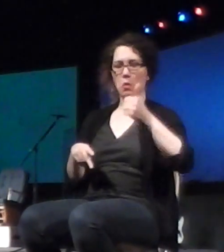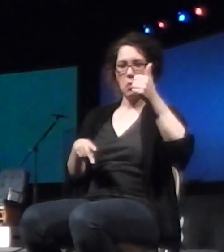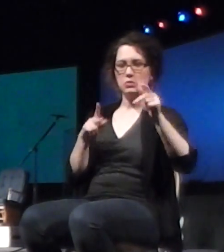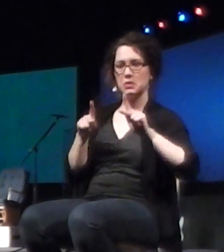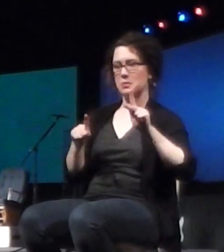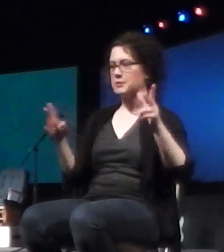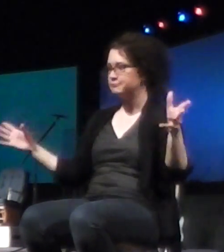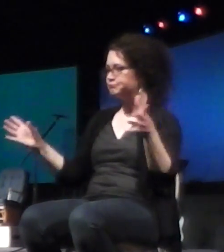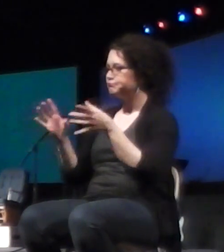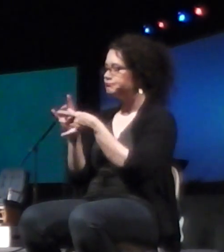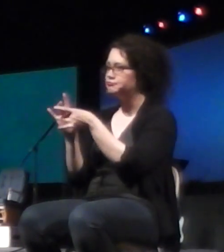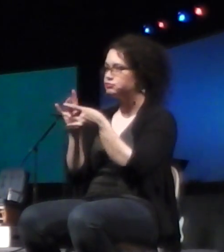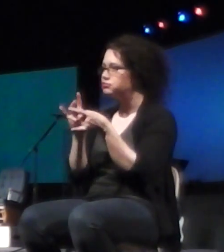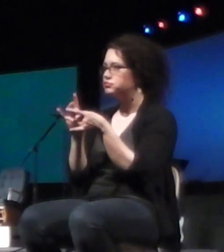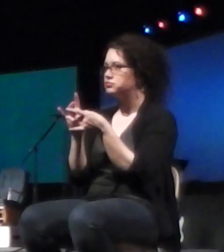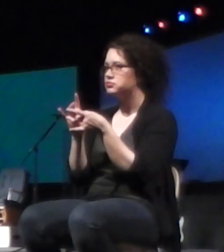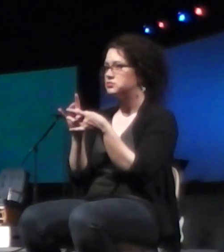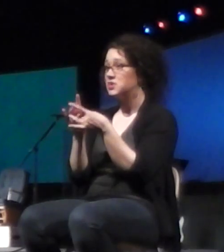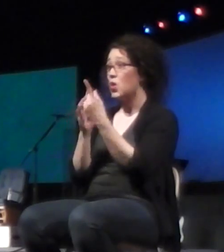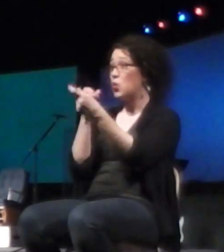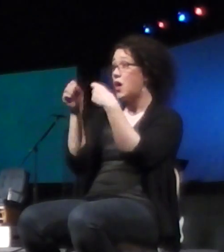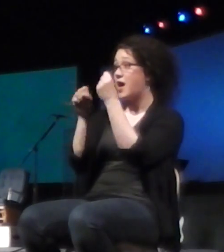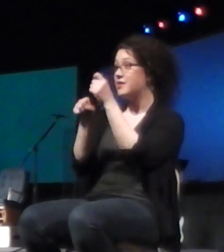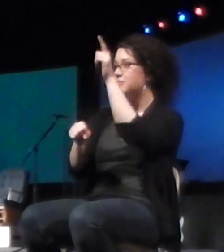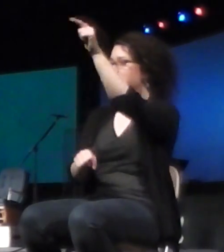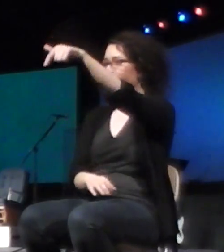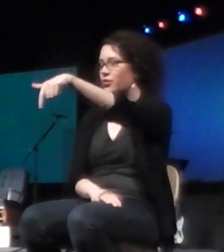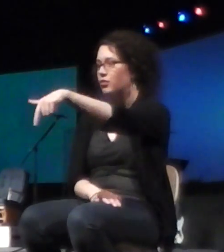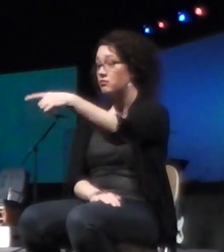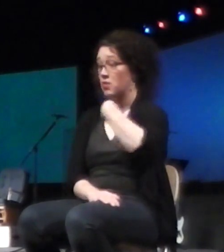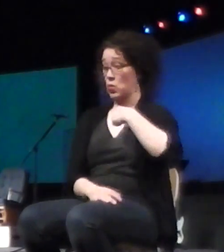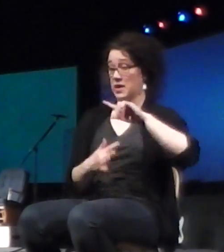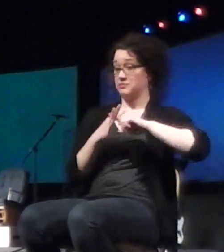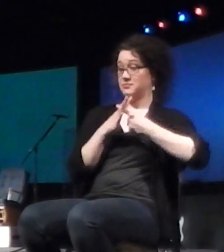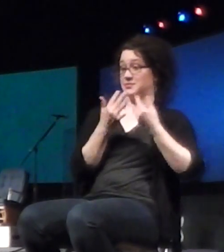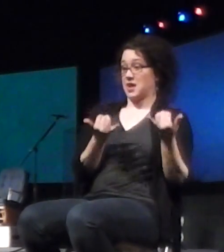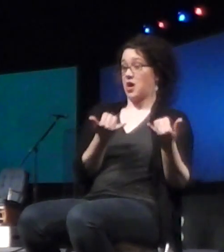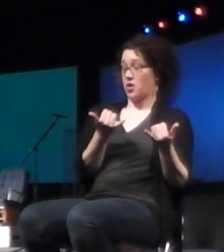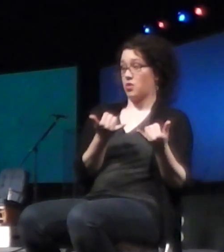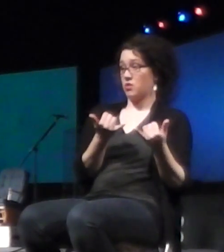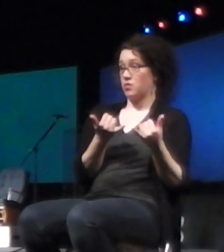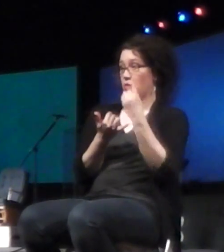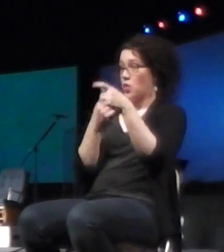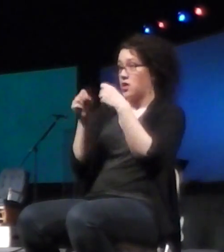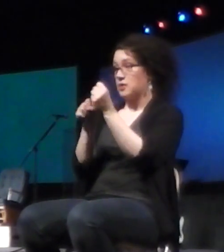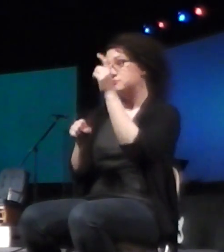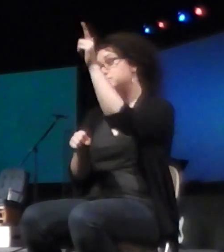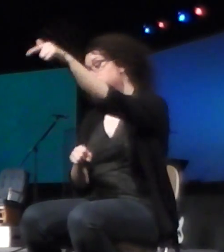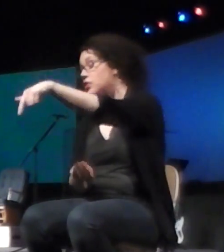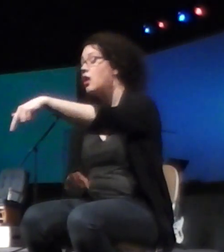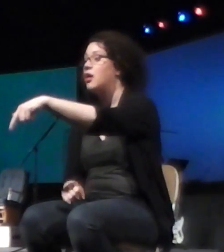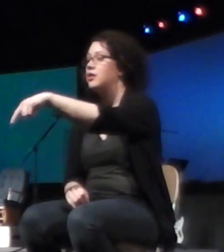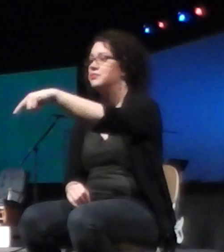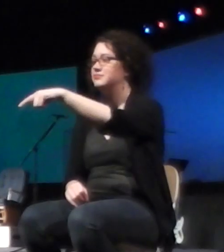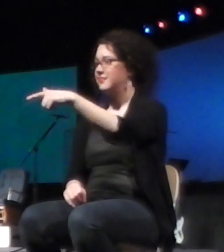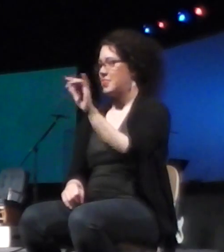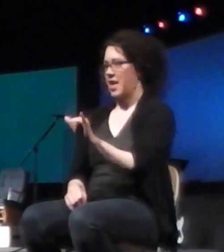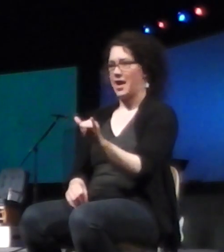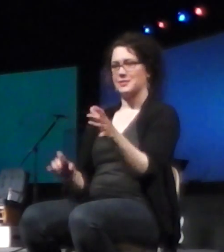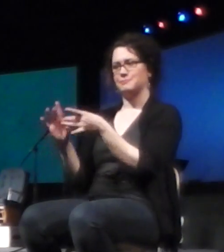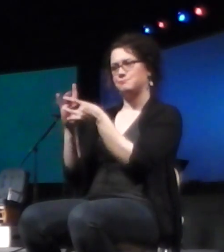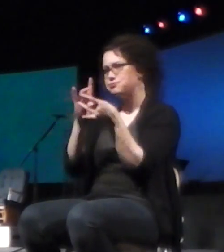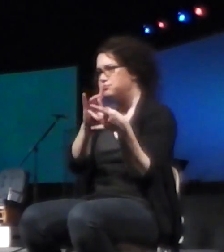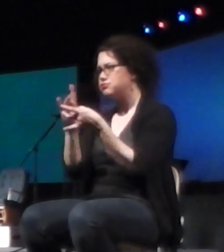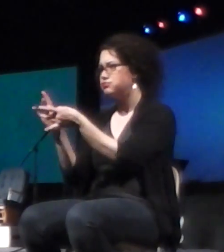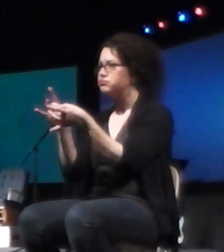church? Wouldn't it be great if, like, a year from now, if we started this mentoring initiative, and a year from now, mentoring relationships were just a normal way? But by the way,